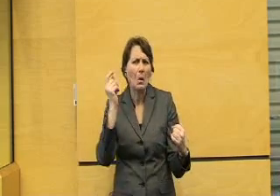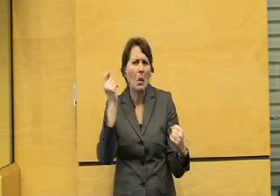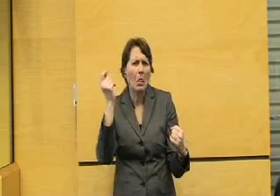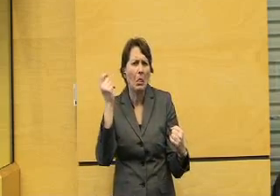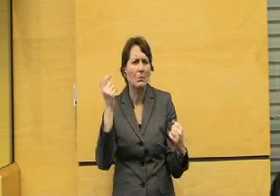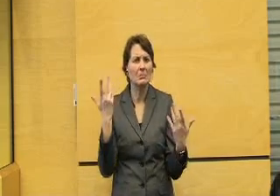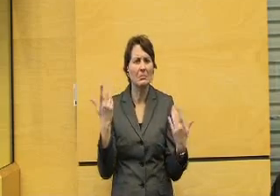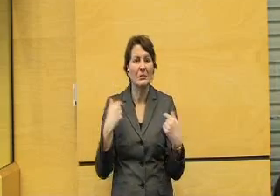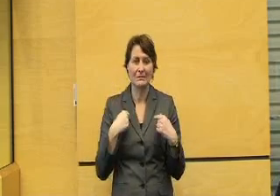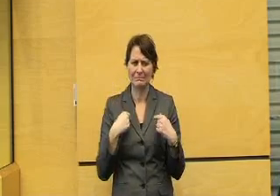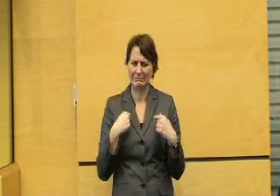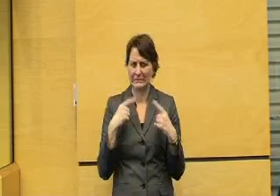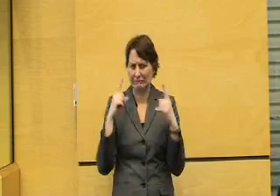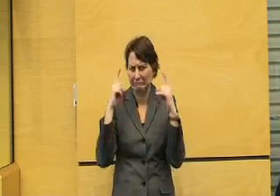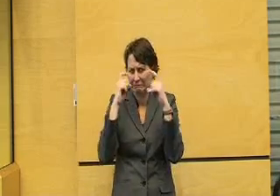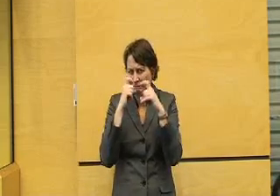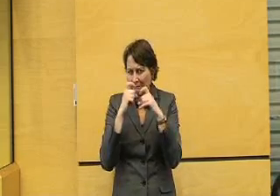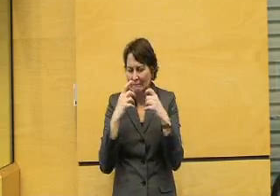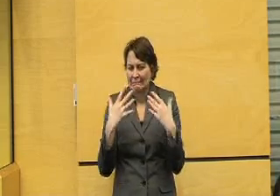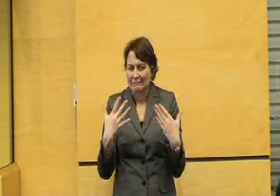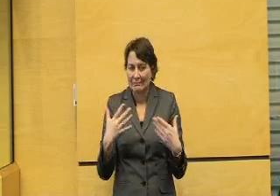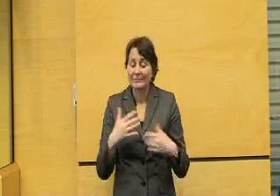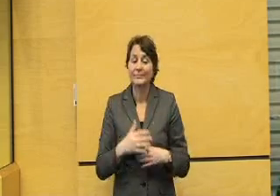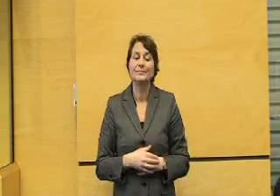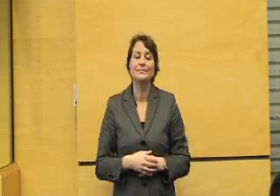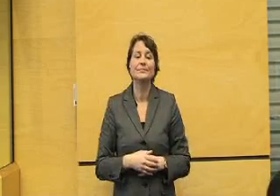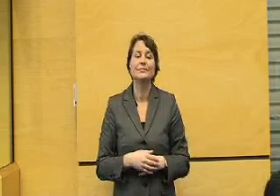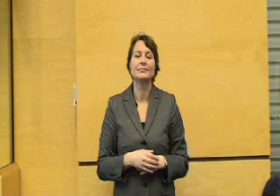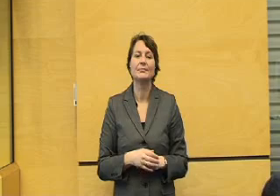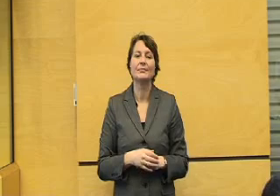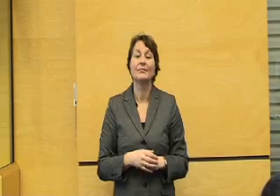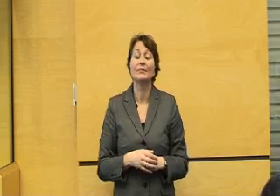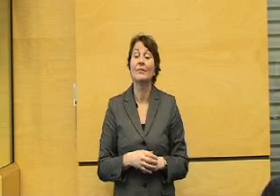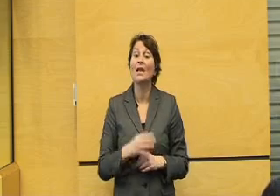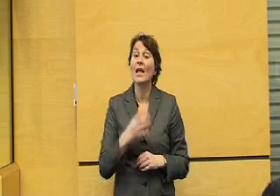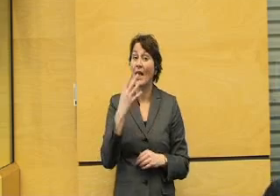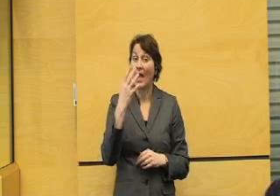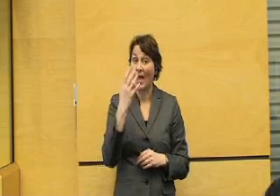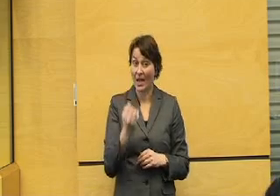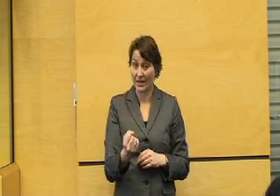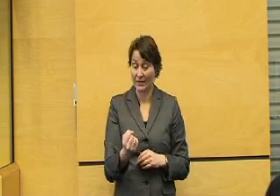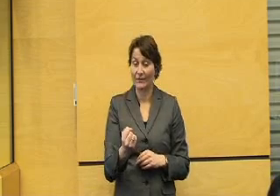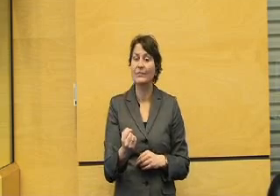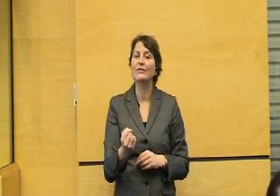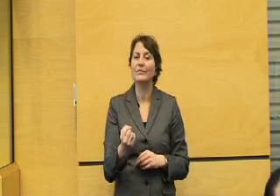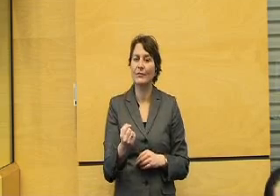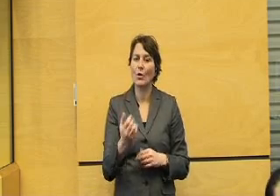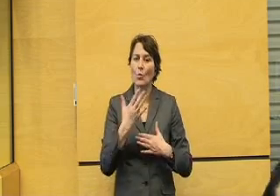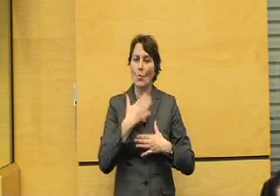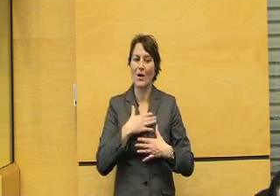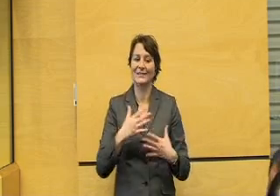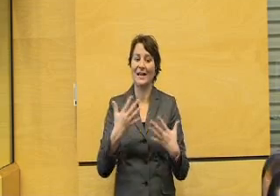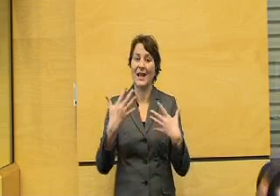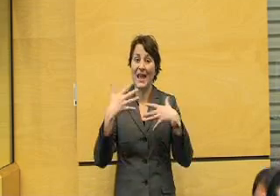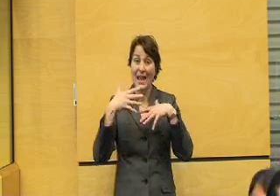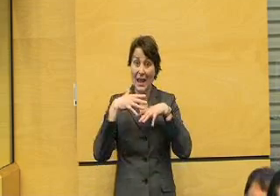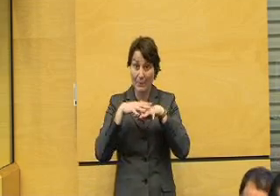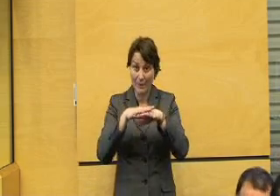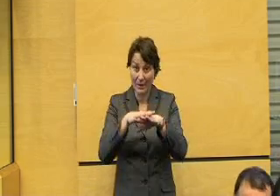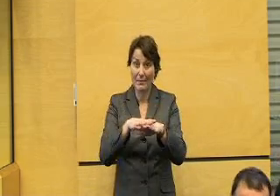concerned that when you are looking at implementing